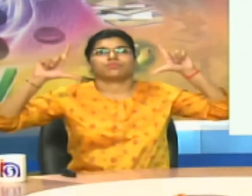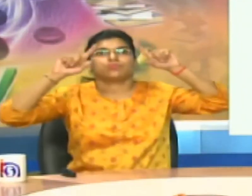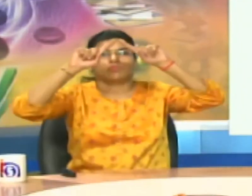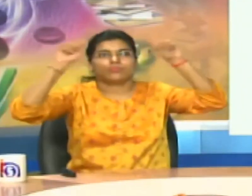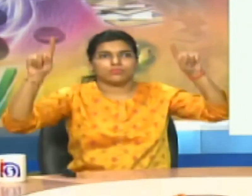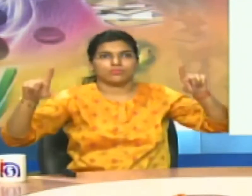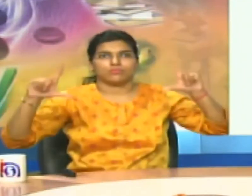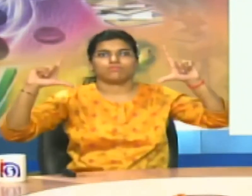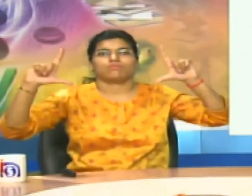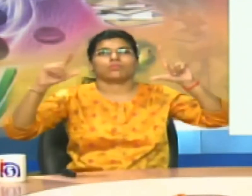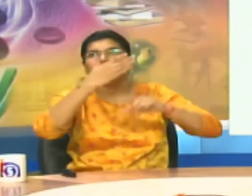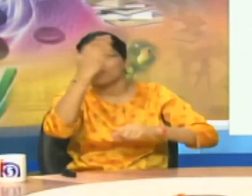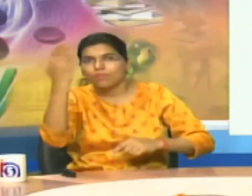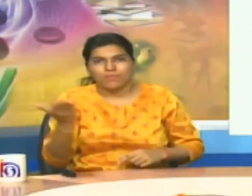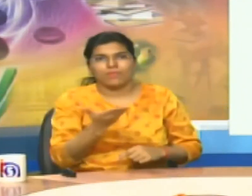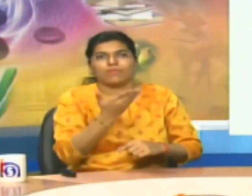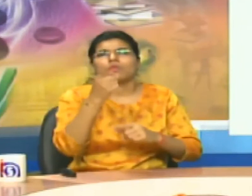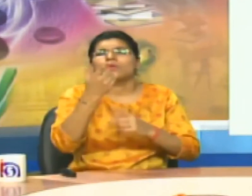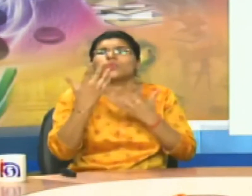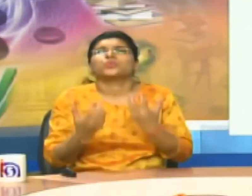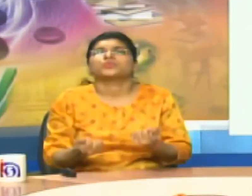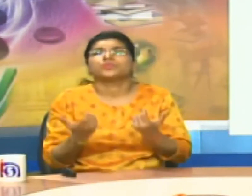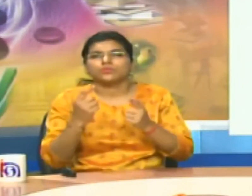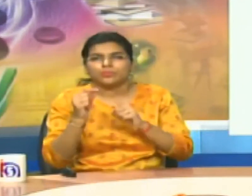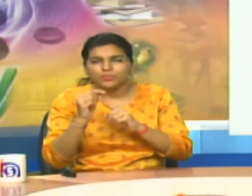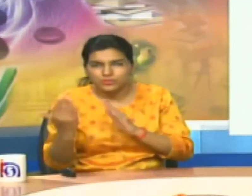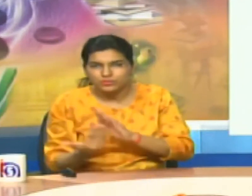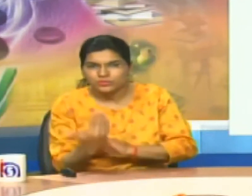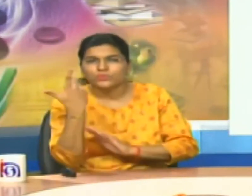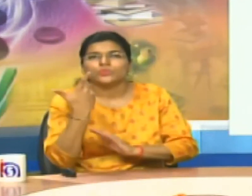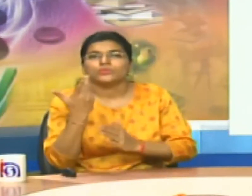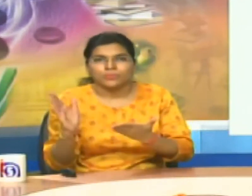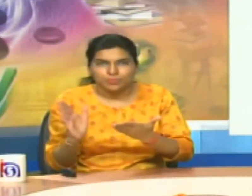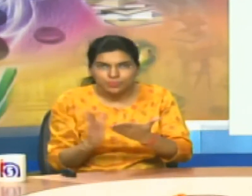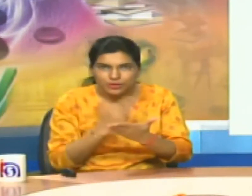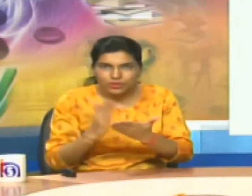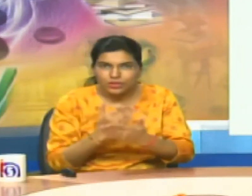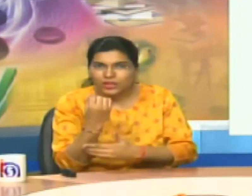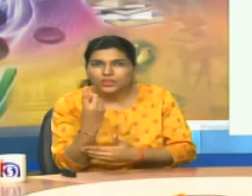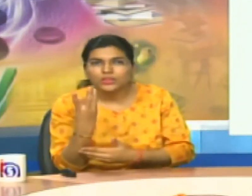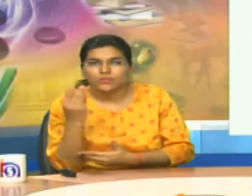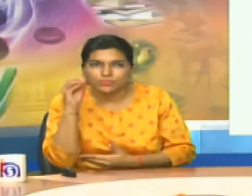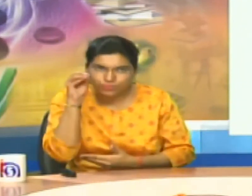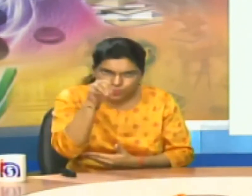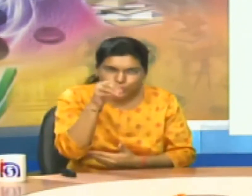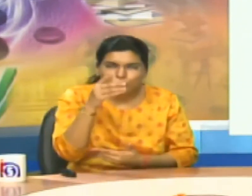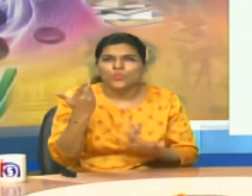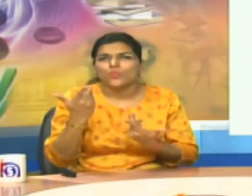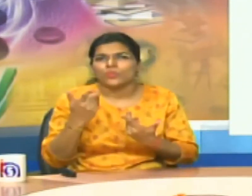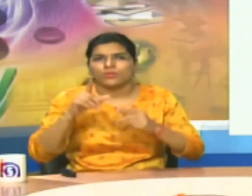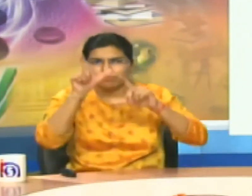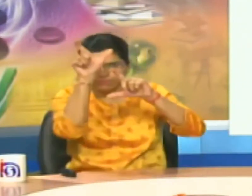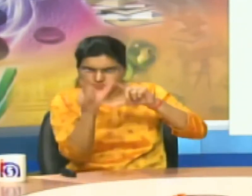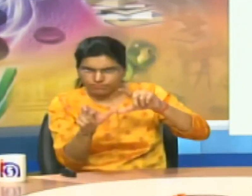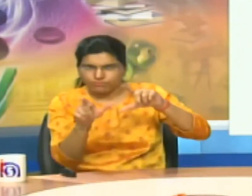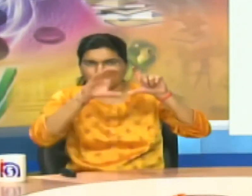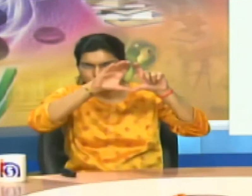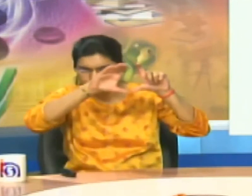it takes a long time. But pressing Ctrl plus P button together, you can directly go to the